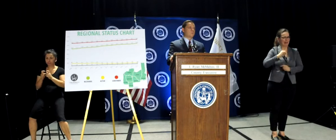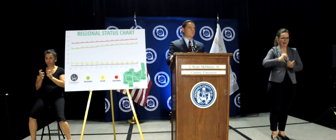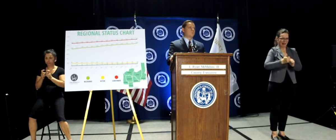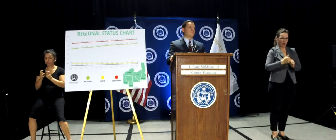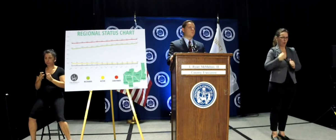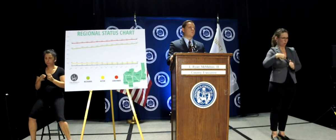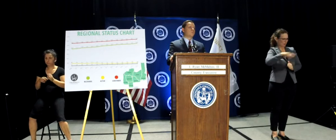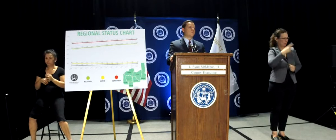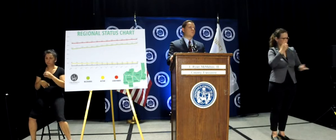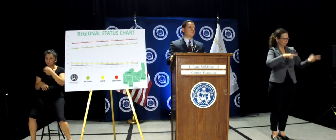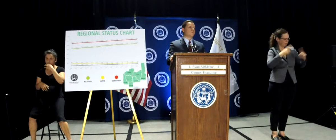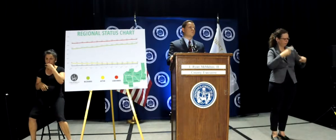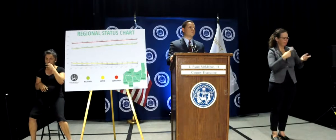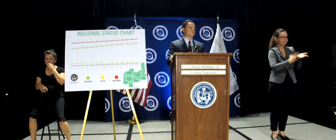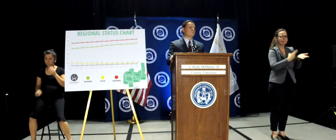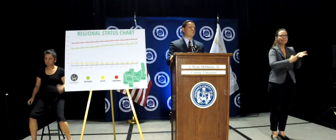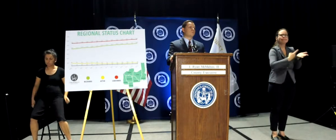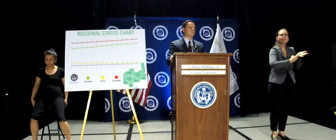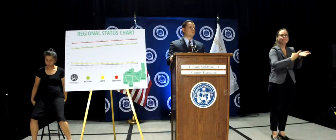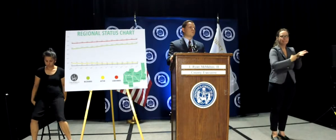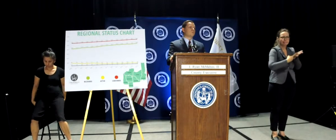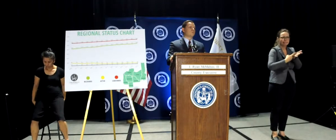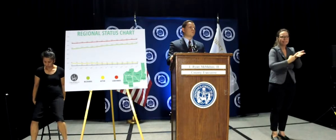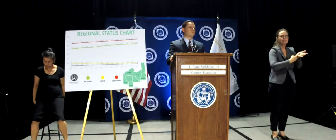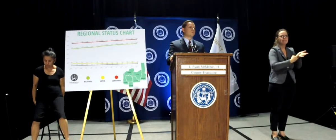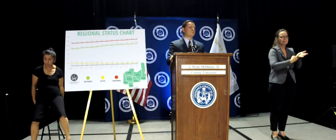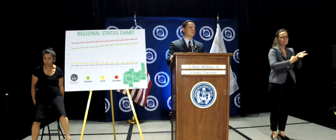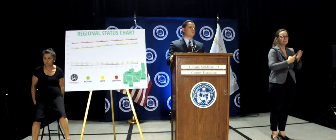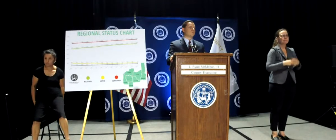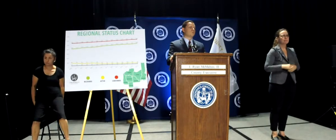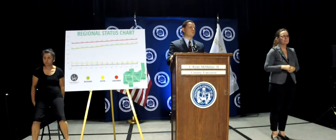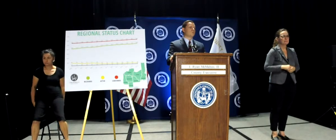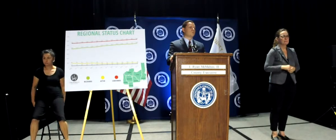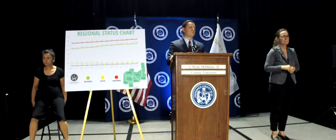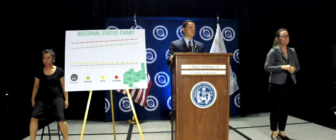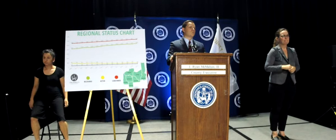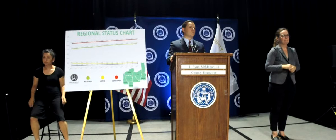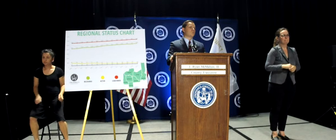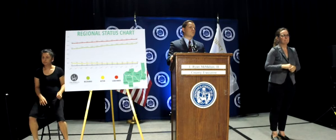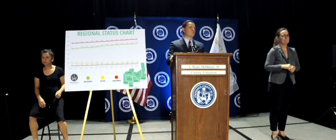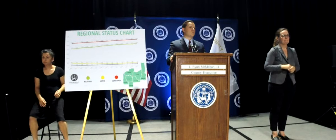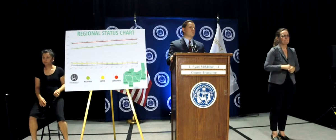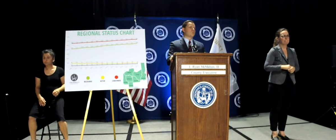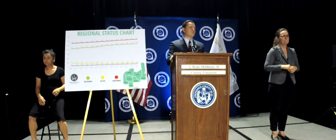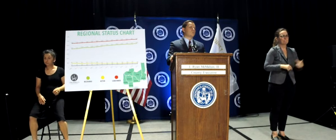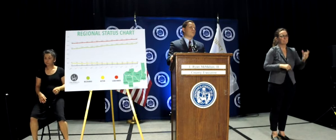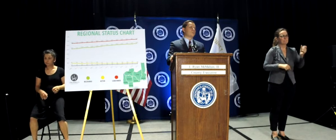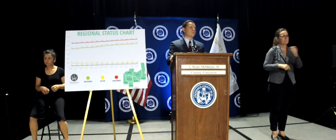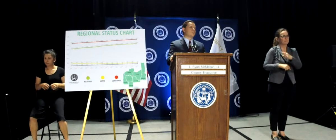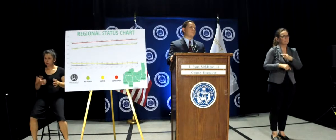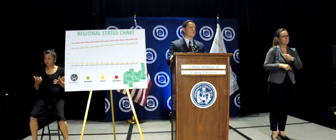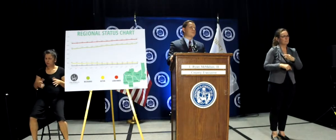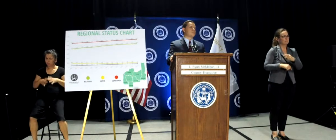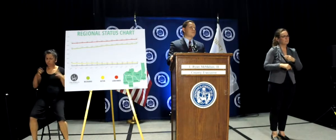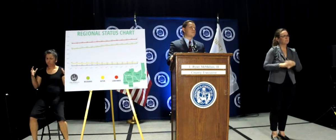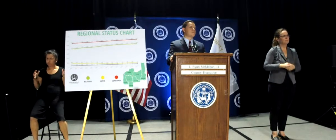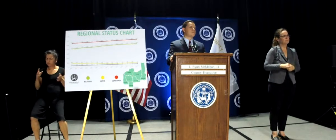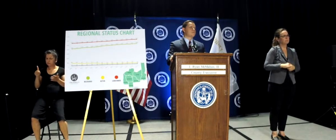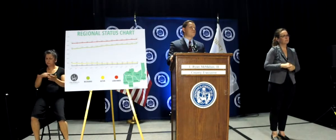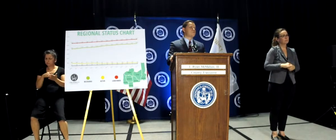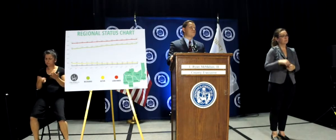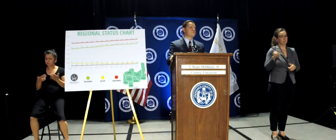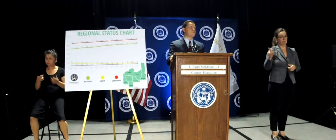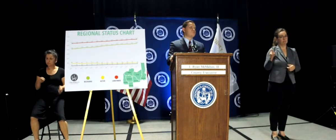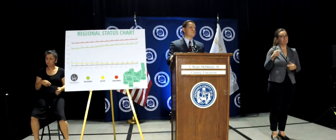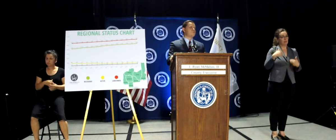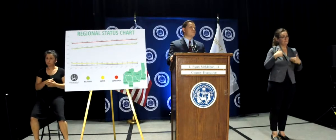the right to cancel large events? Like in Philadelphia, I know that they canceled kind of everything and then said no fans at events,